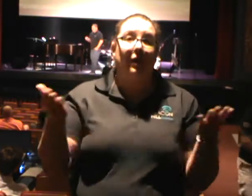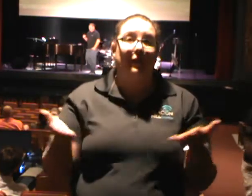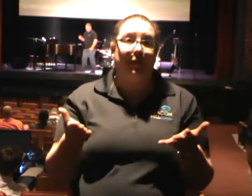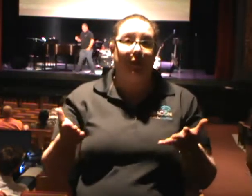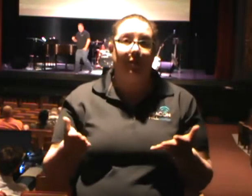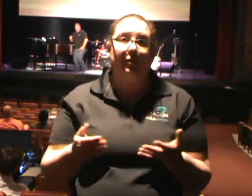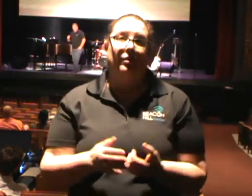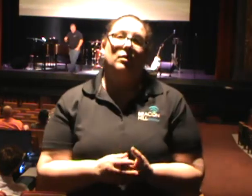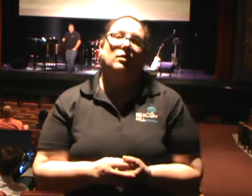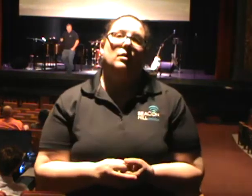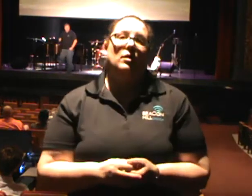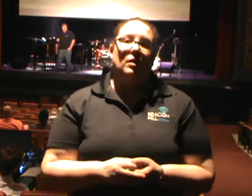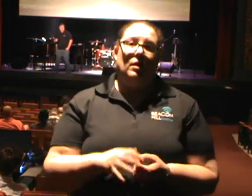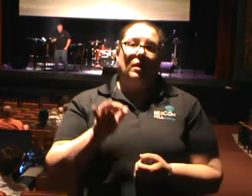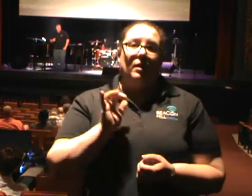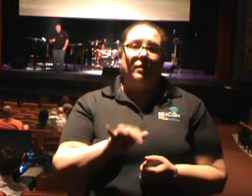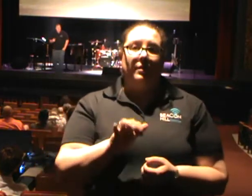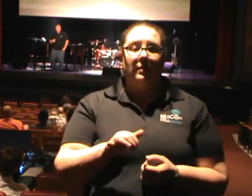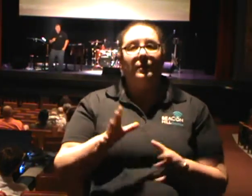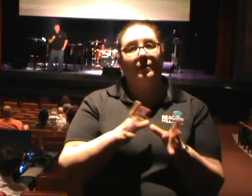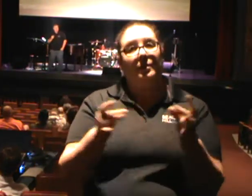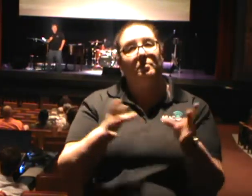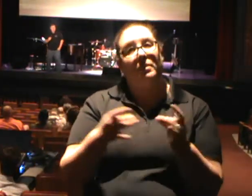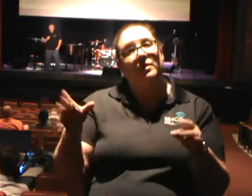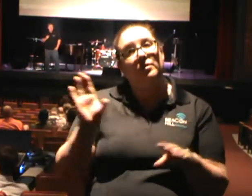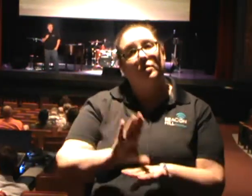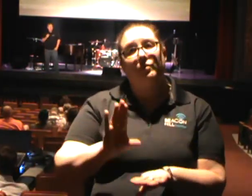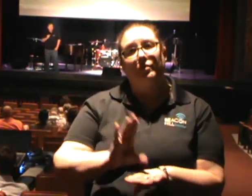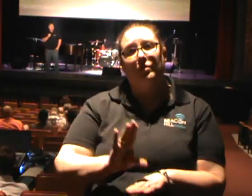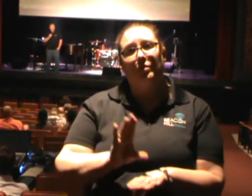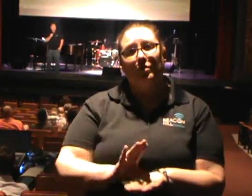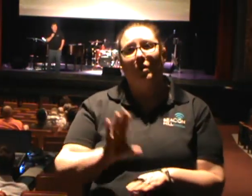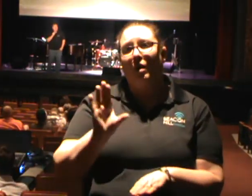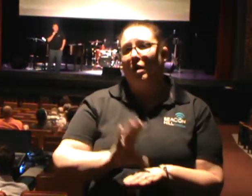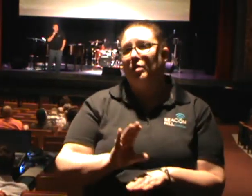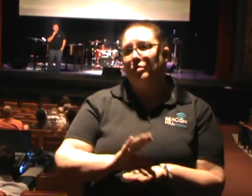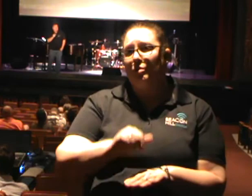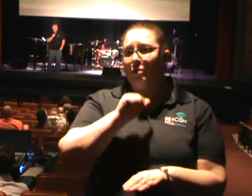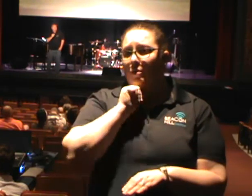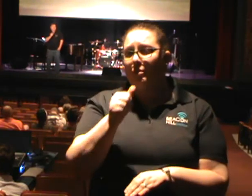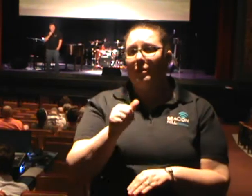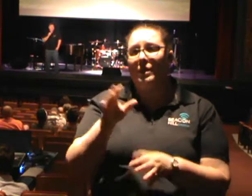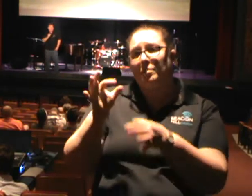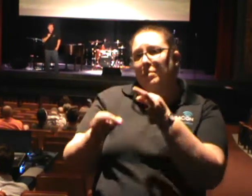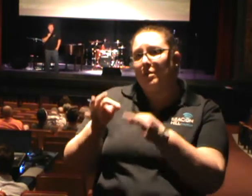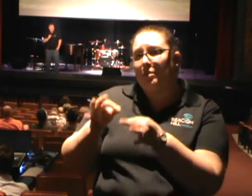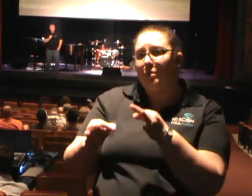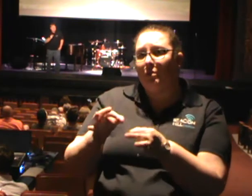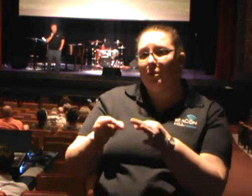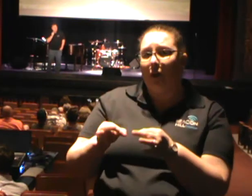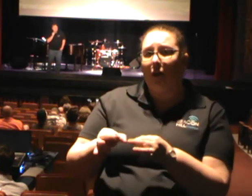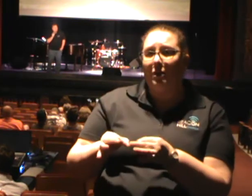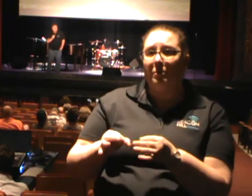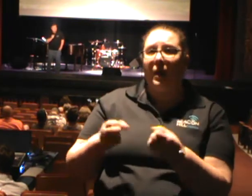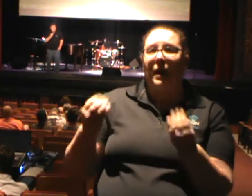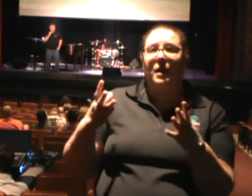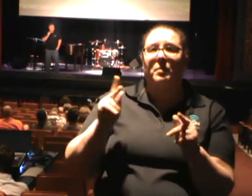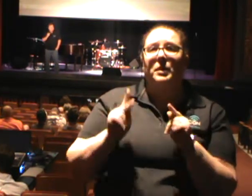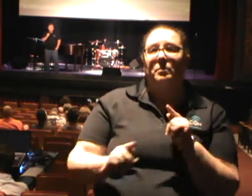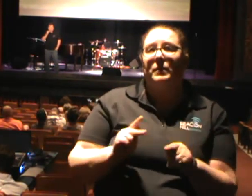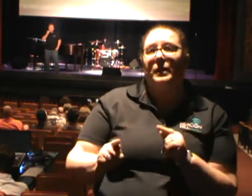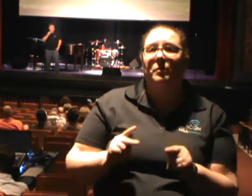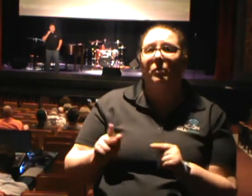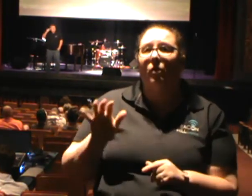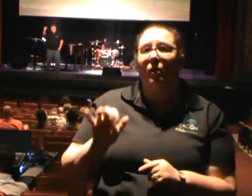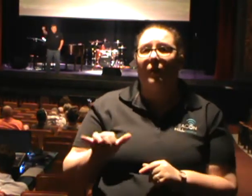sending message of the church. Do you get this? A church is not to be judged by its seating capacity. A church is to